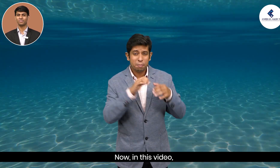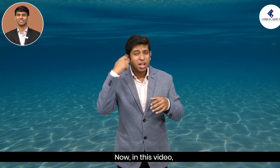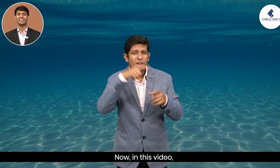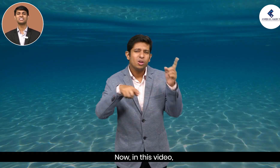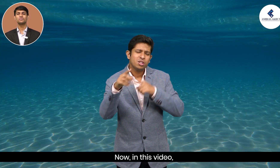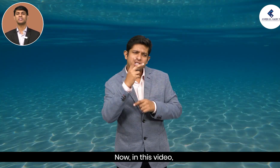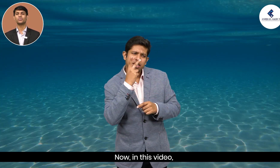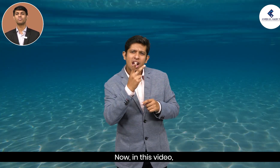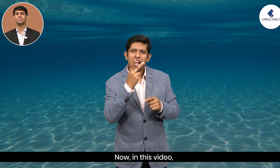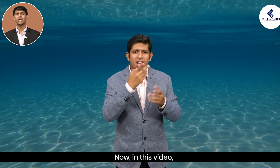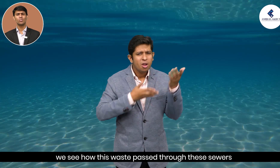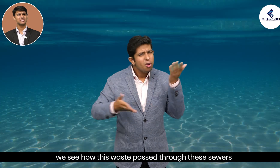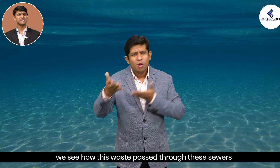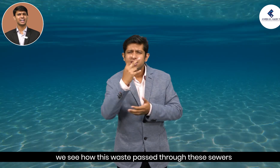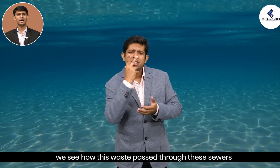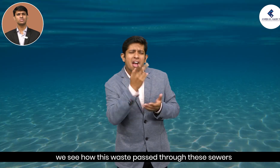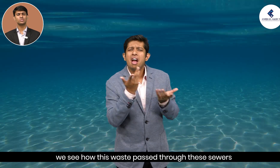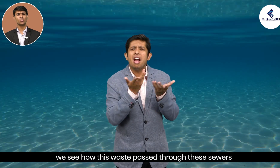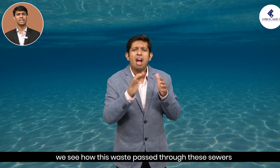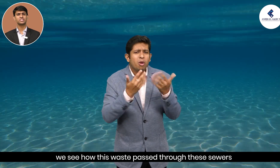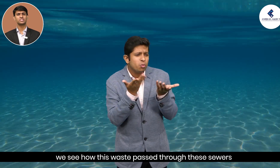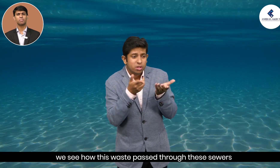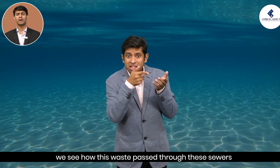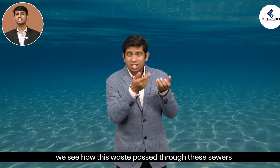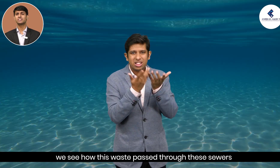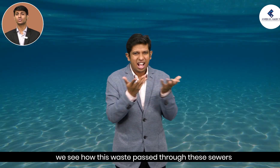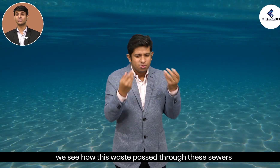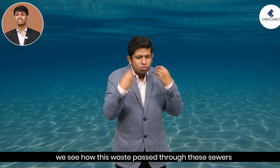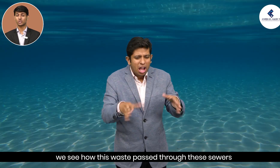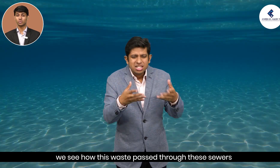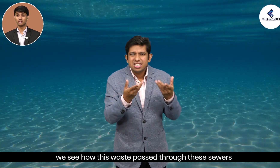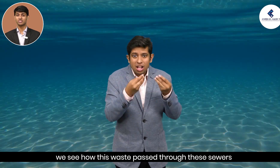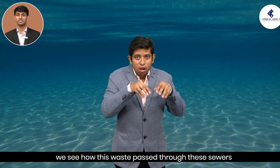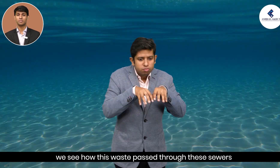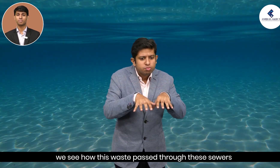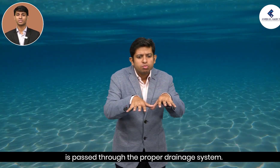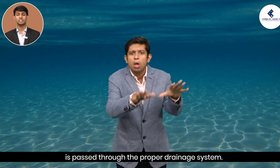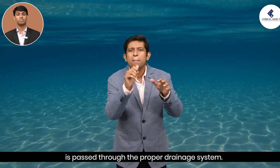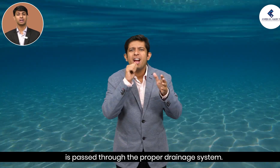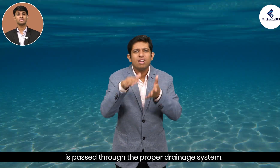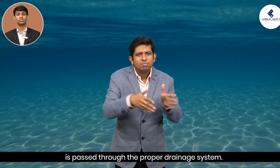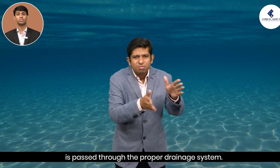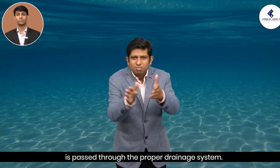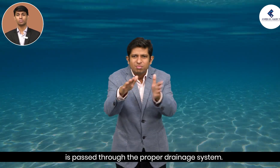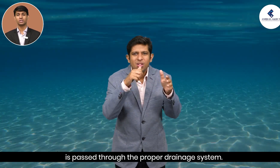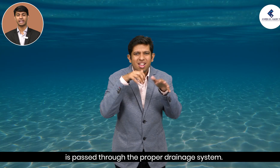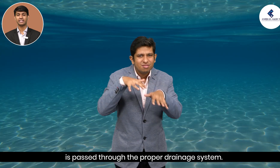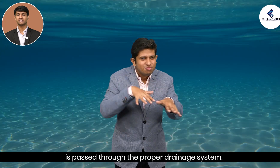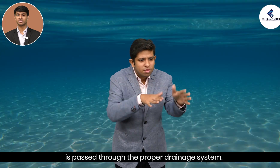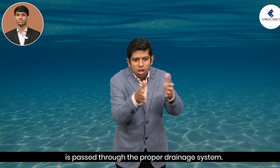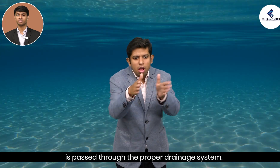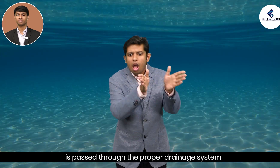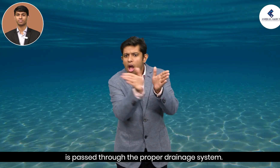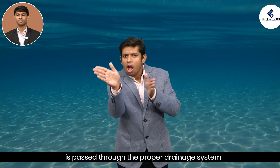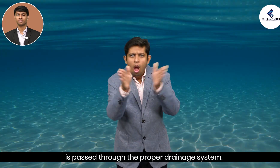Now, in this video, we see how this waste passed through these sewers is passed through the proper